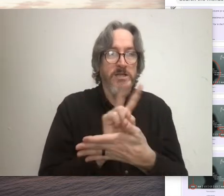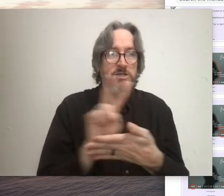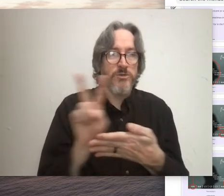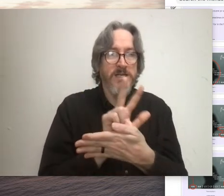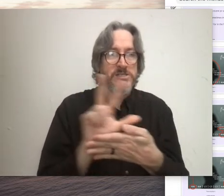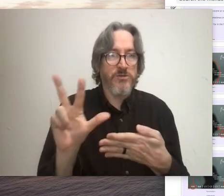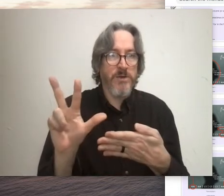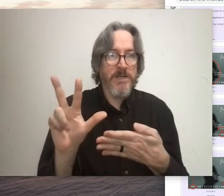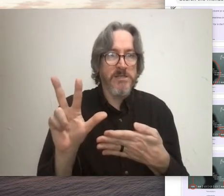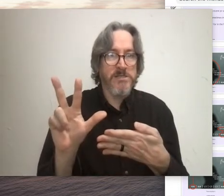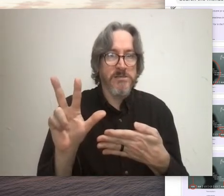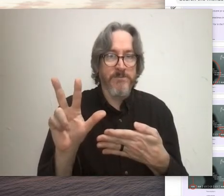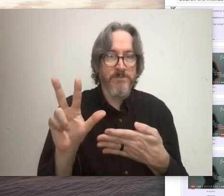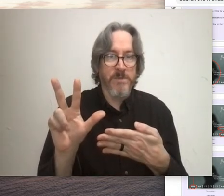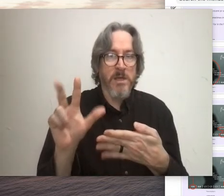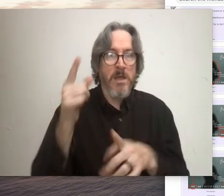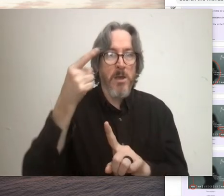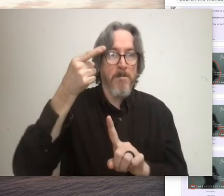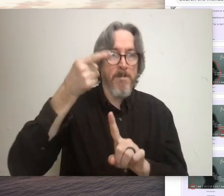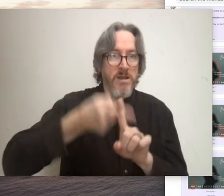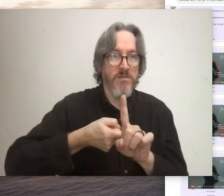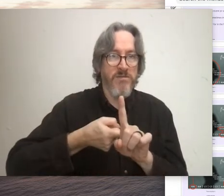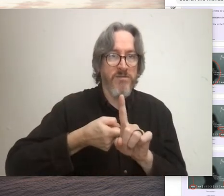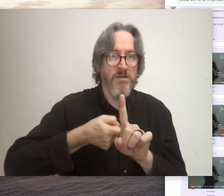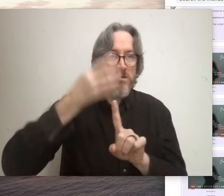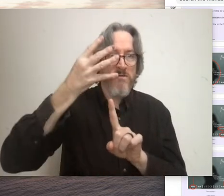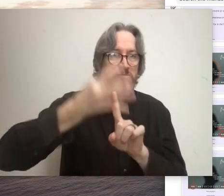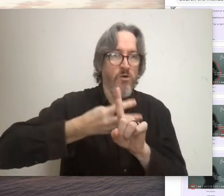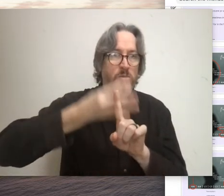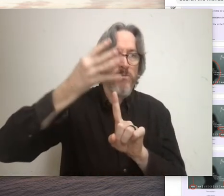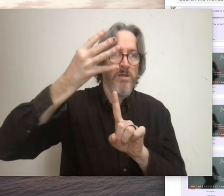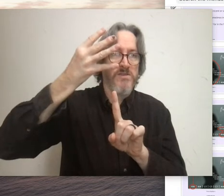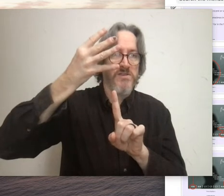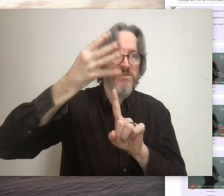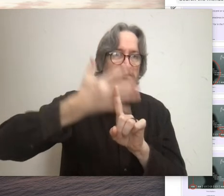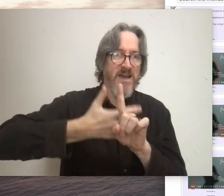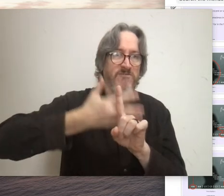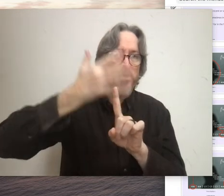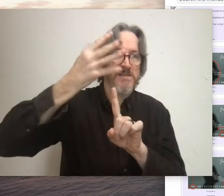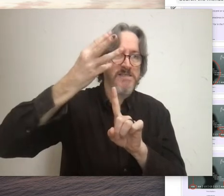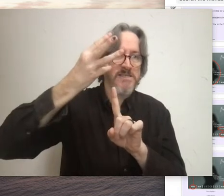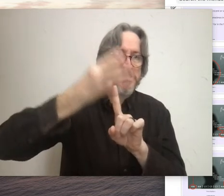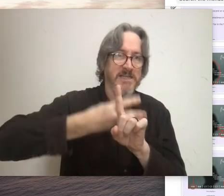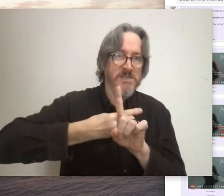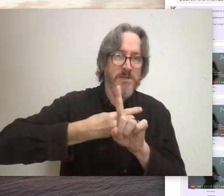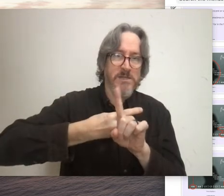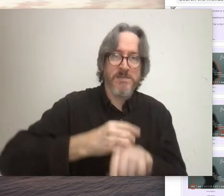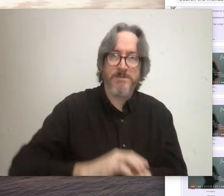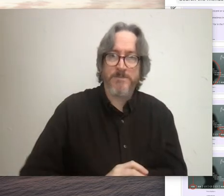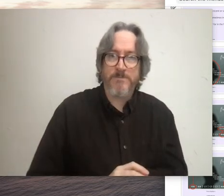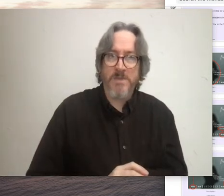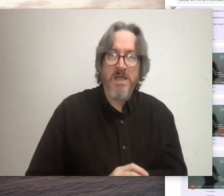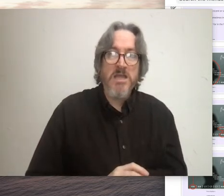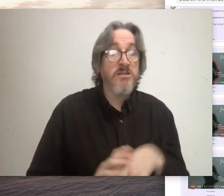Week, 2 weeks, 3 weeks. Month, 4 months, 5 months,